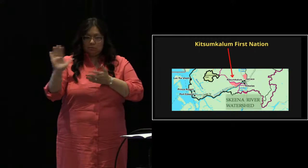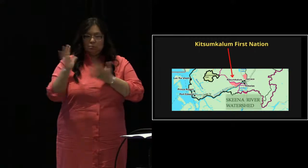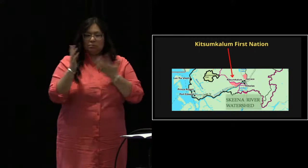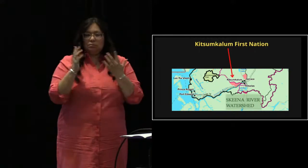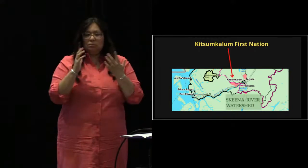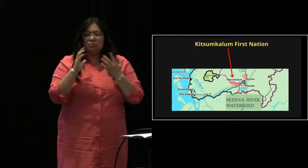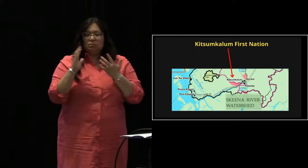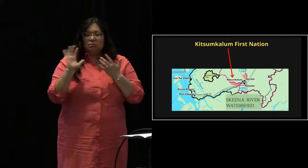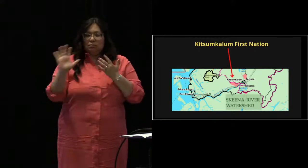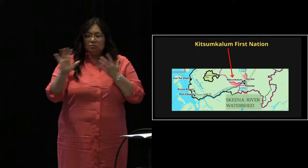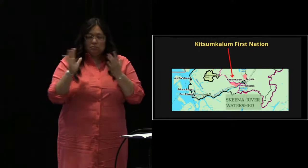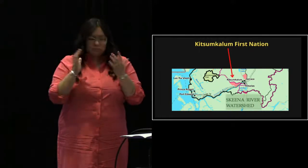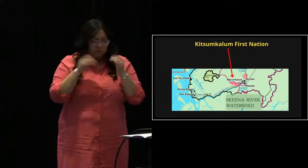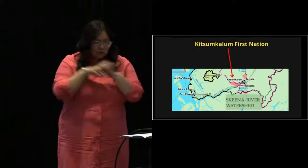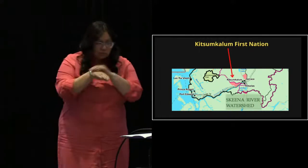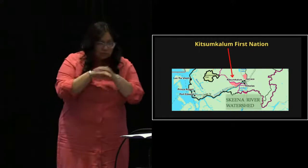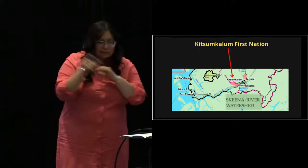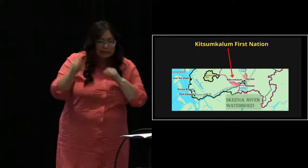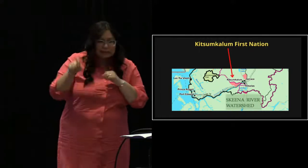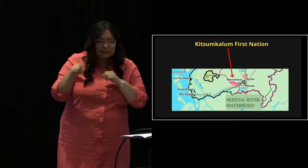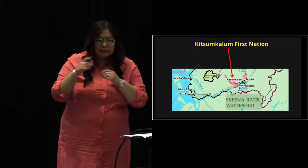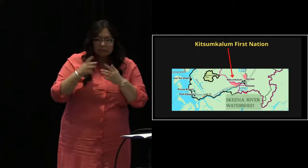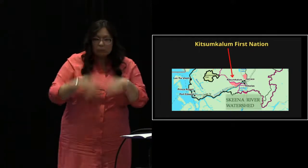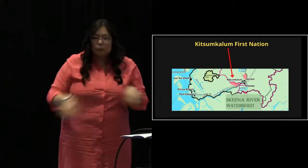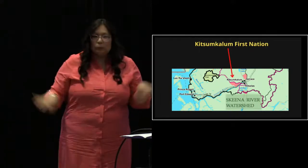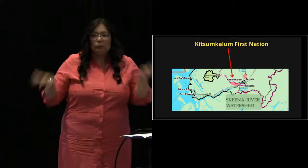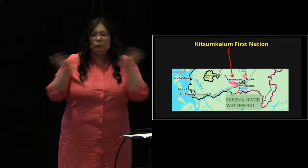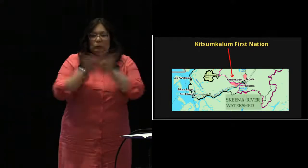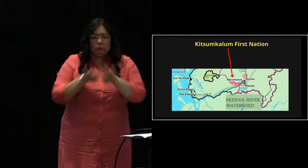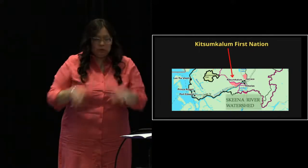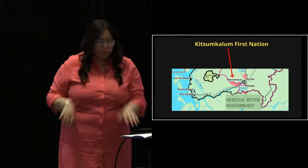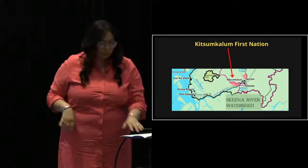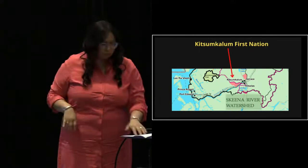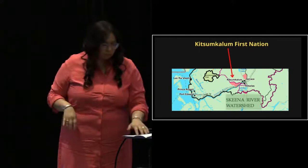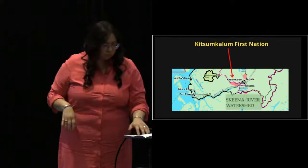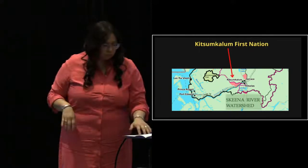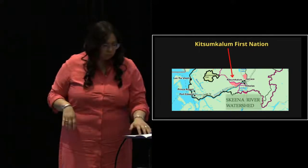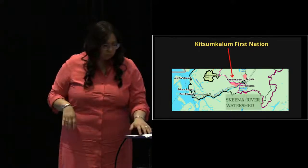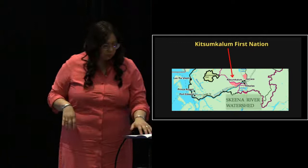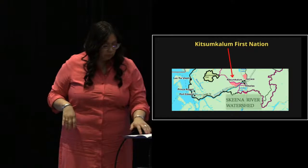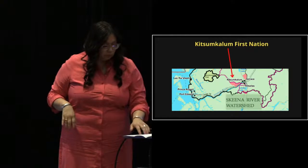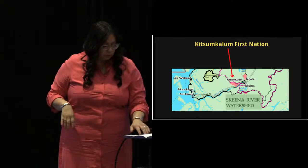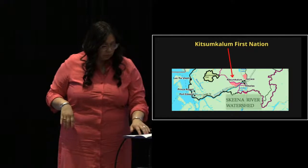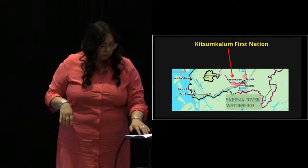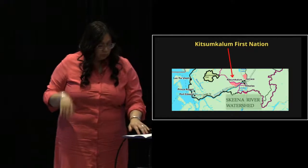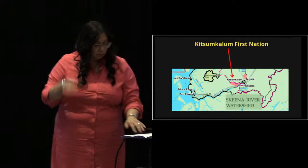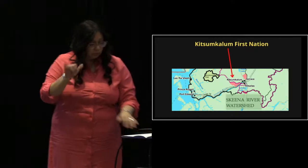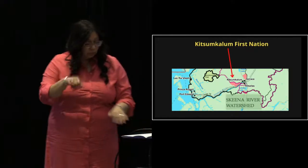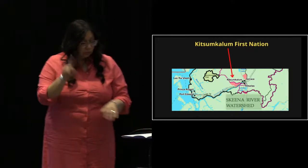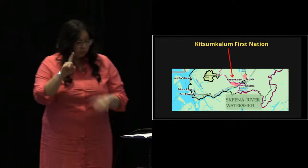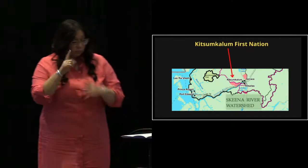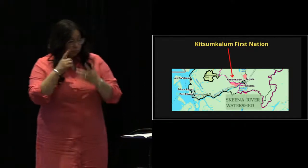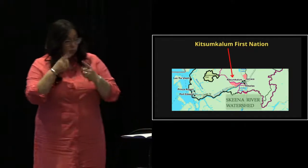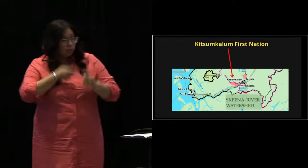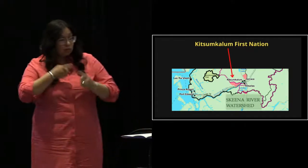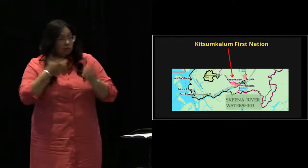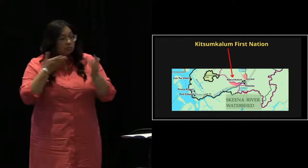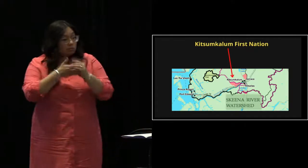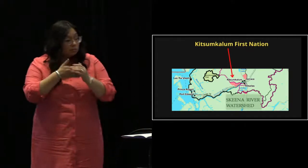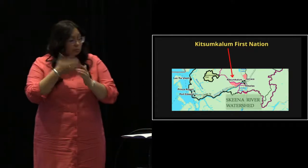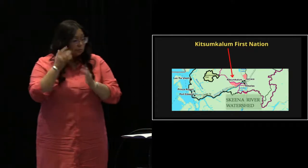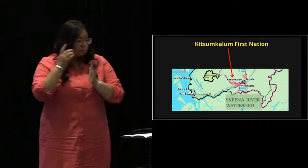that protection of the right of deaf and hard of hearing individuals to access communication cannot be left alone. It needs